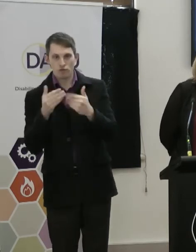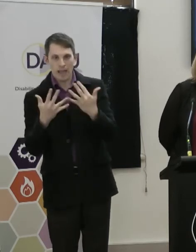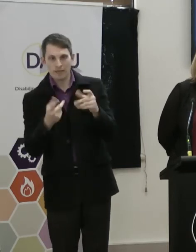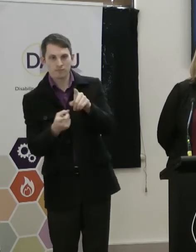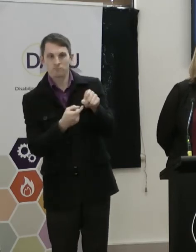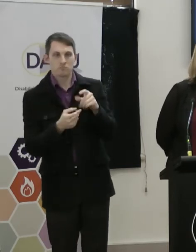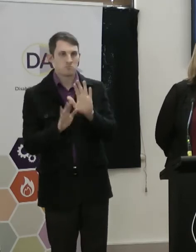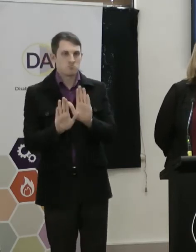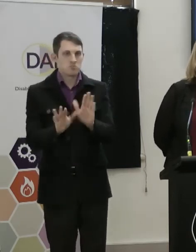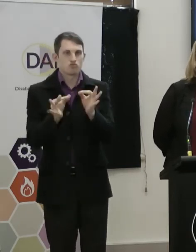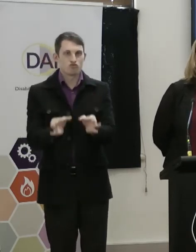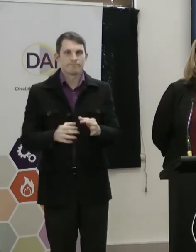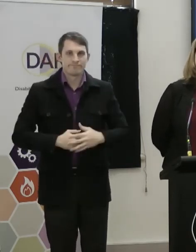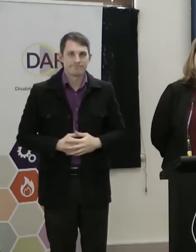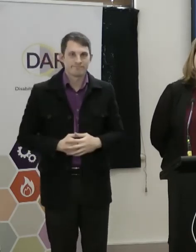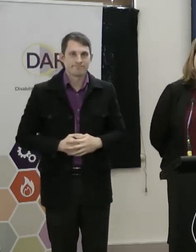might choose to undertake.